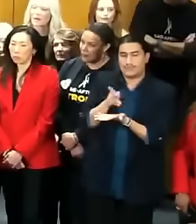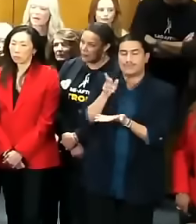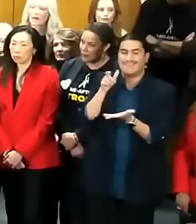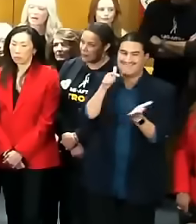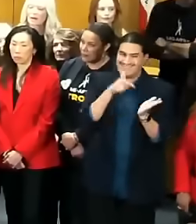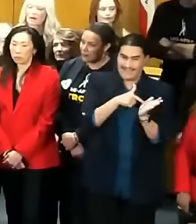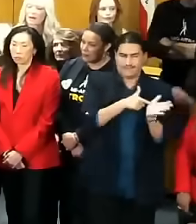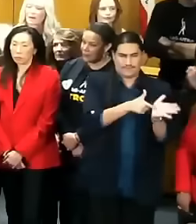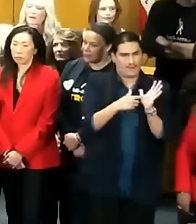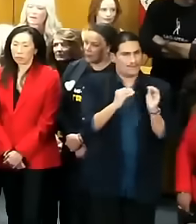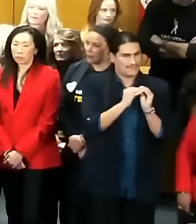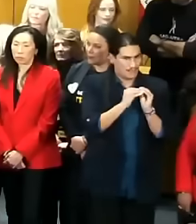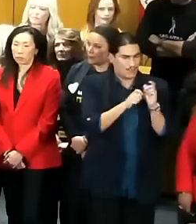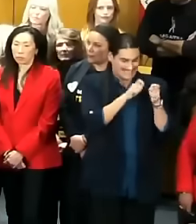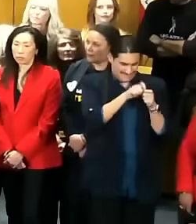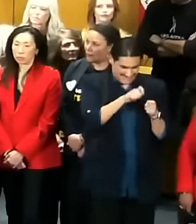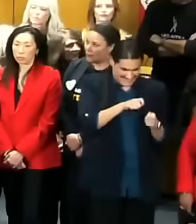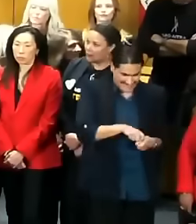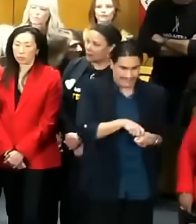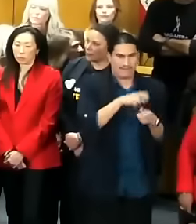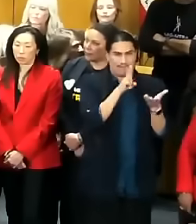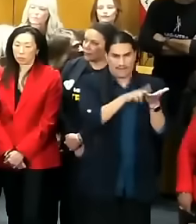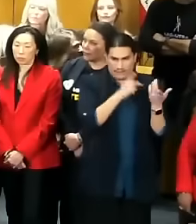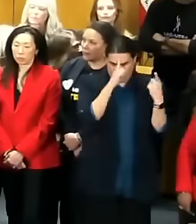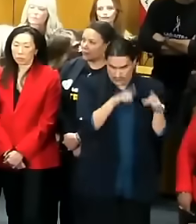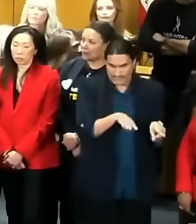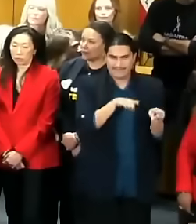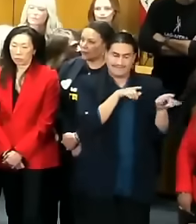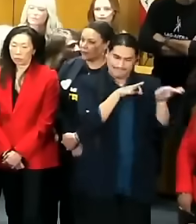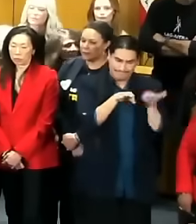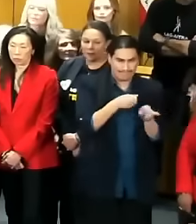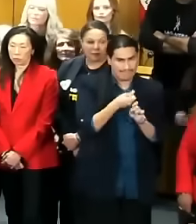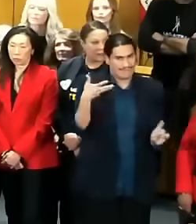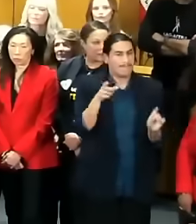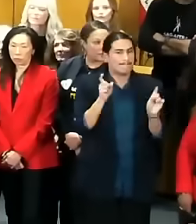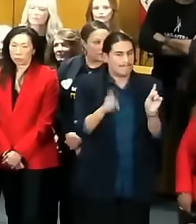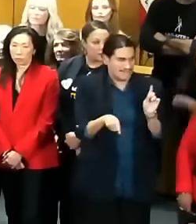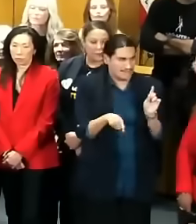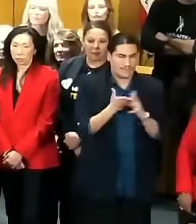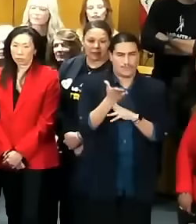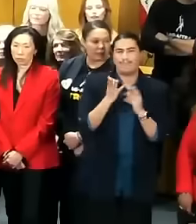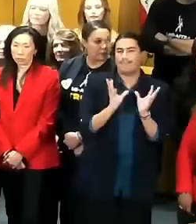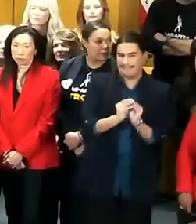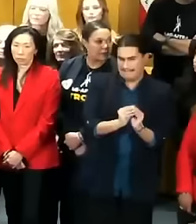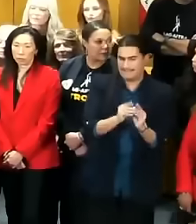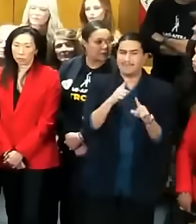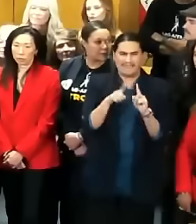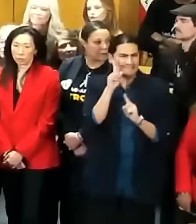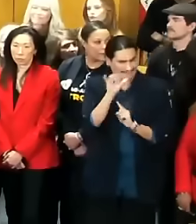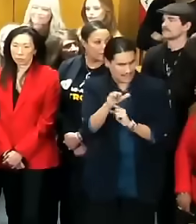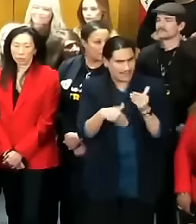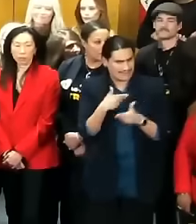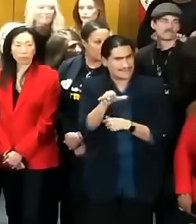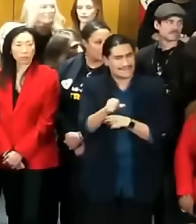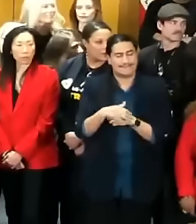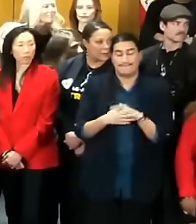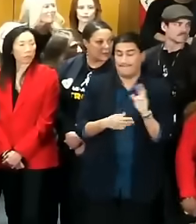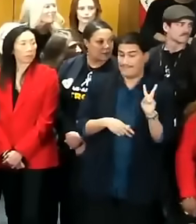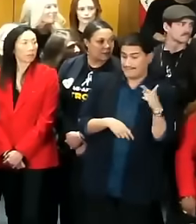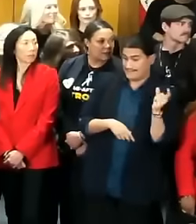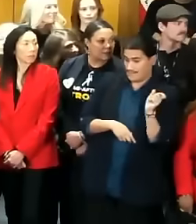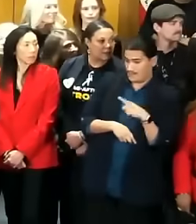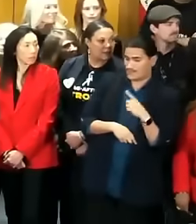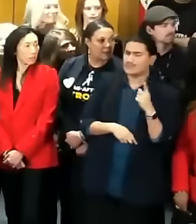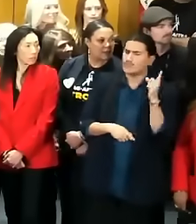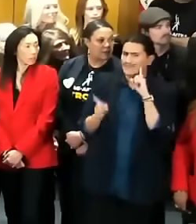set of contract changes that need to be explained and both in writing and also through meetings. But it's a similar process, yeah. The second question I have is, we've heard